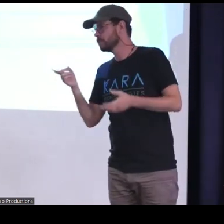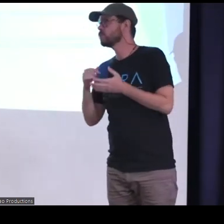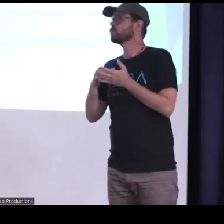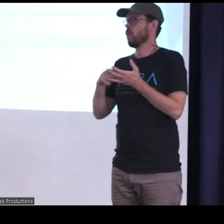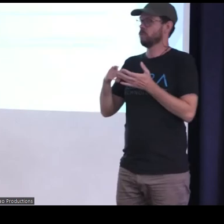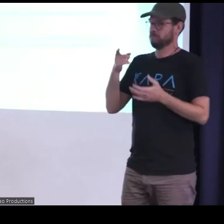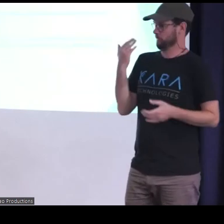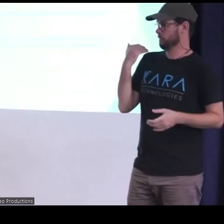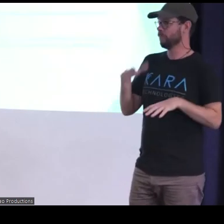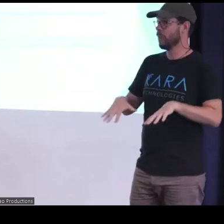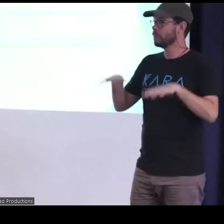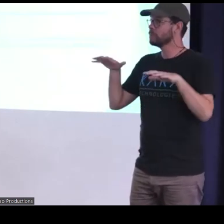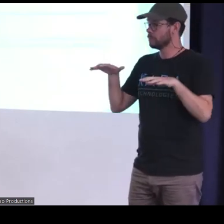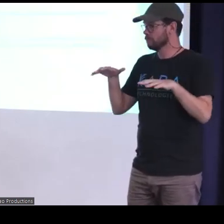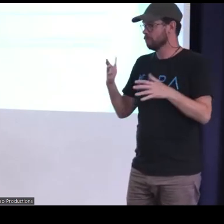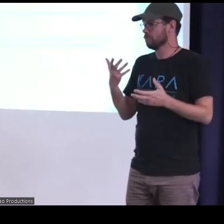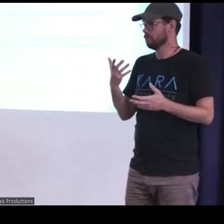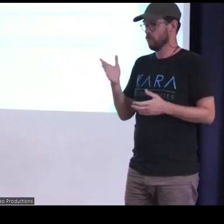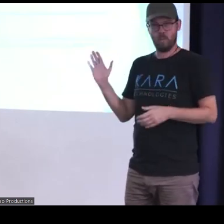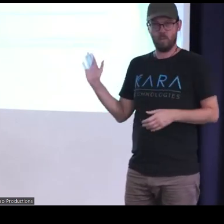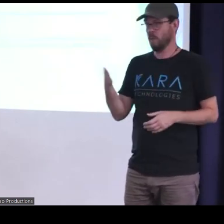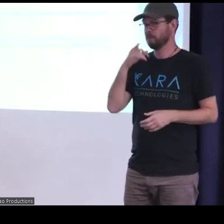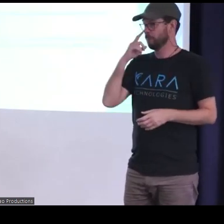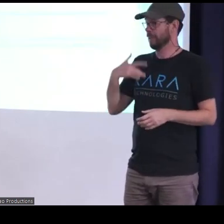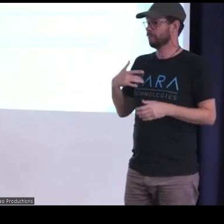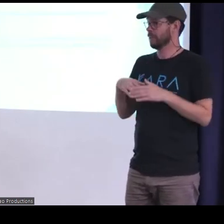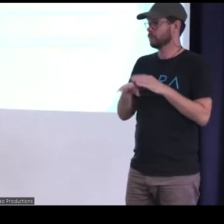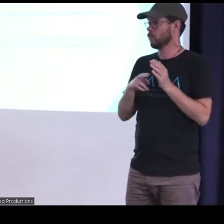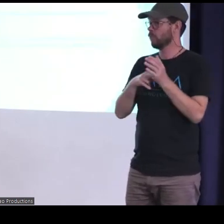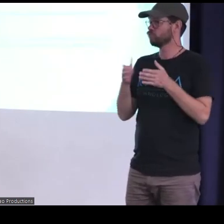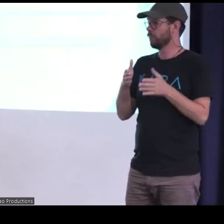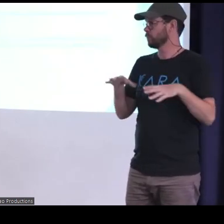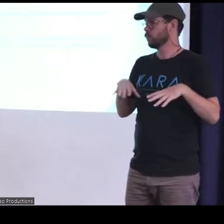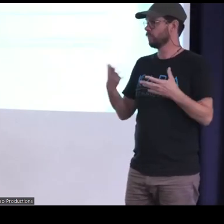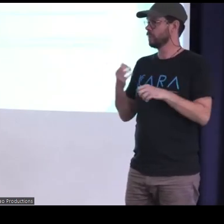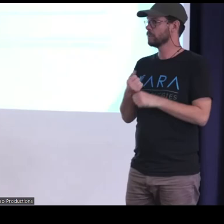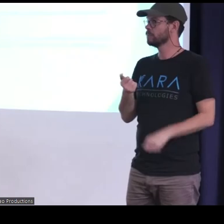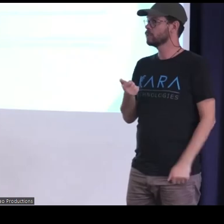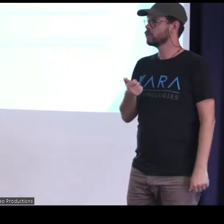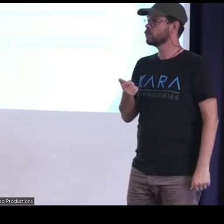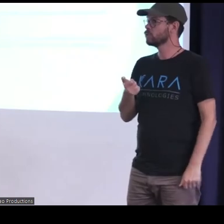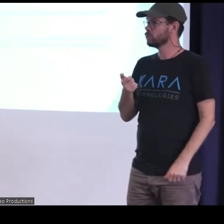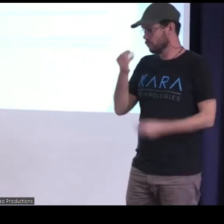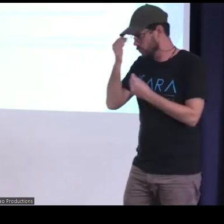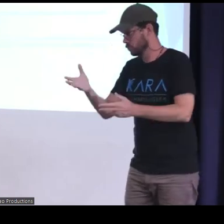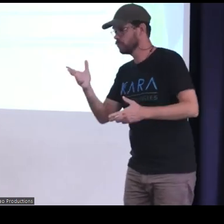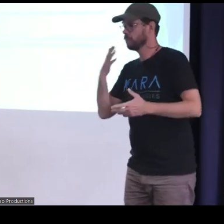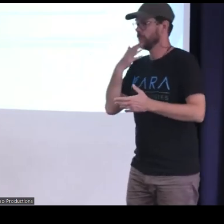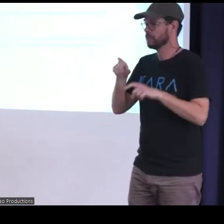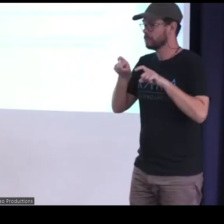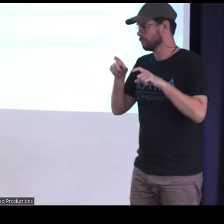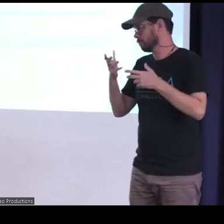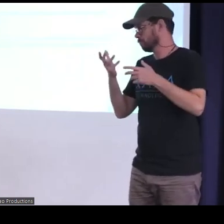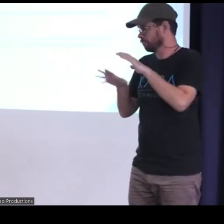So I'm from the Northern Rivers area, and as I'm sure you're aware, there were many floods recently. Many people that lived in the Northern Rivers were